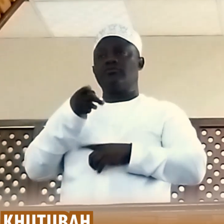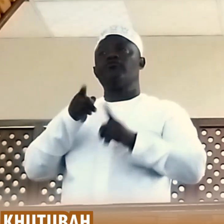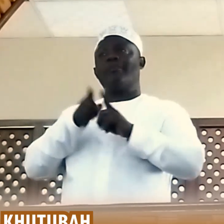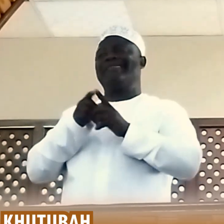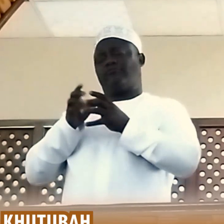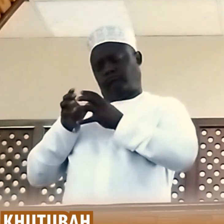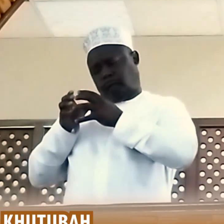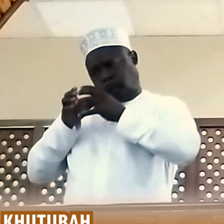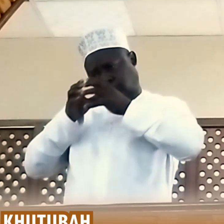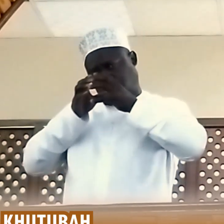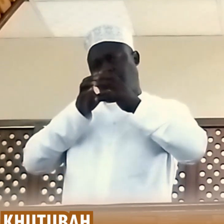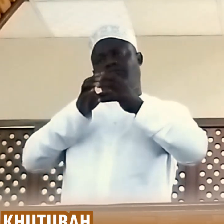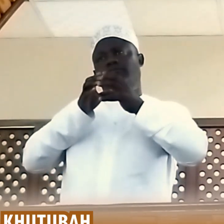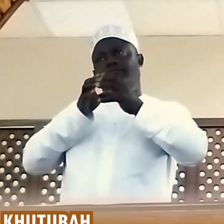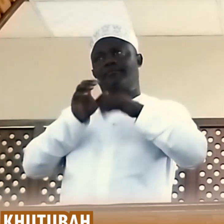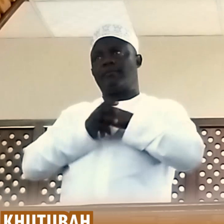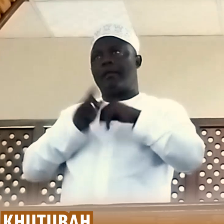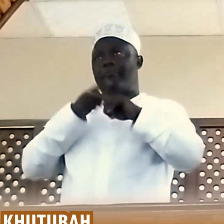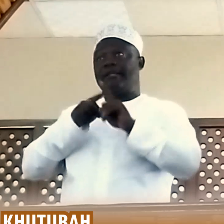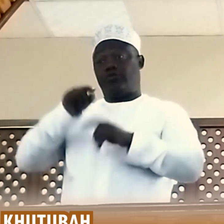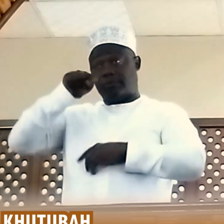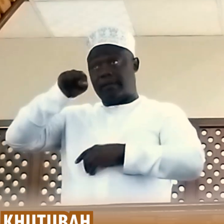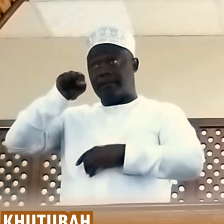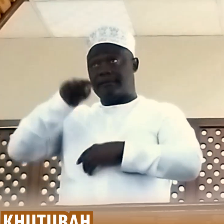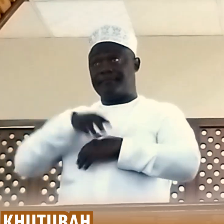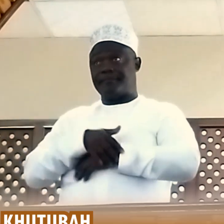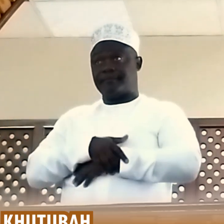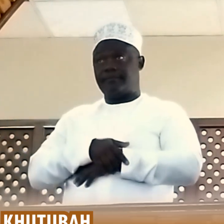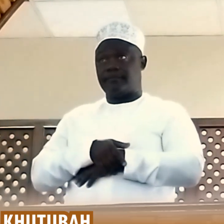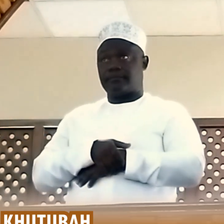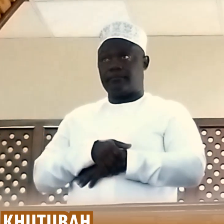ketaga kutwalira wamu. Naye olwaleero